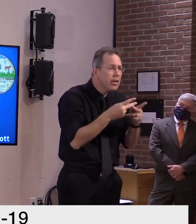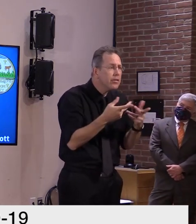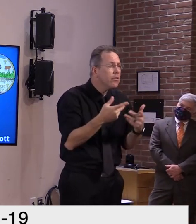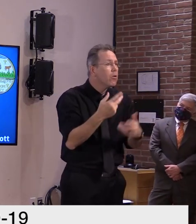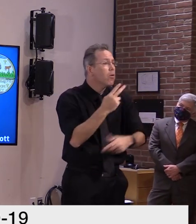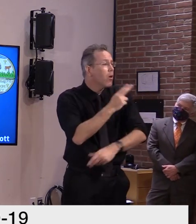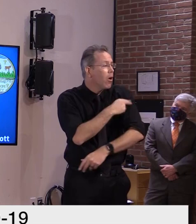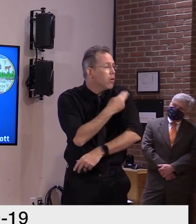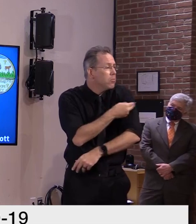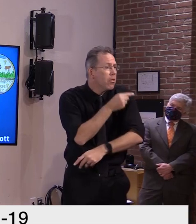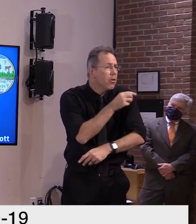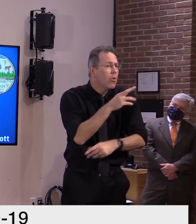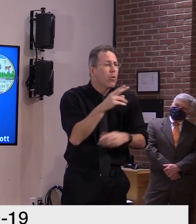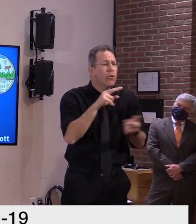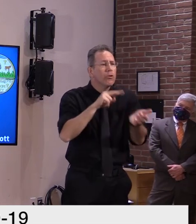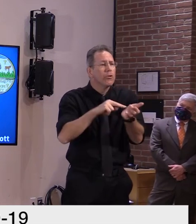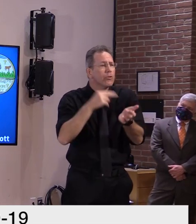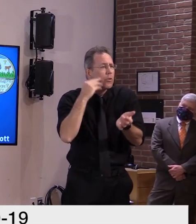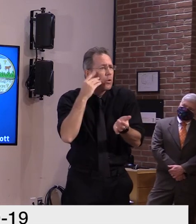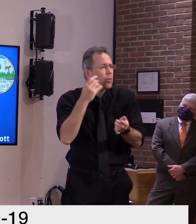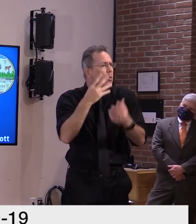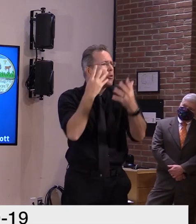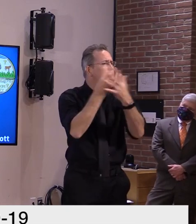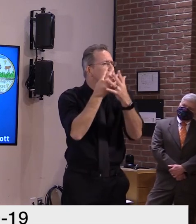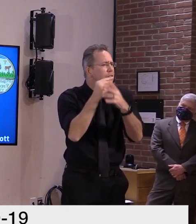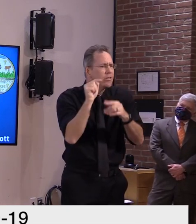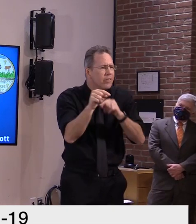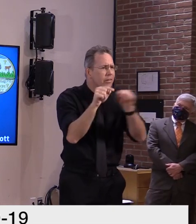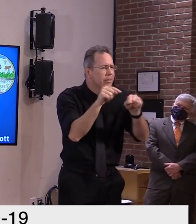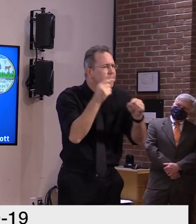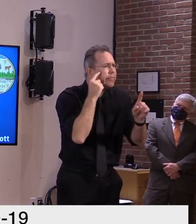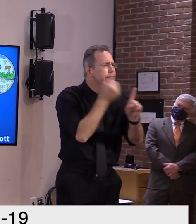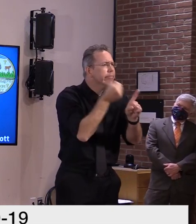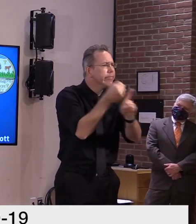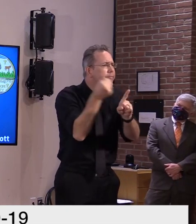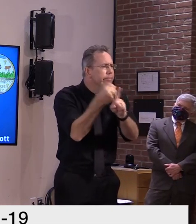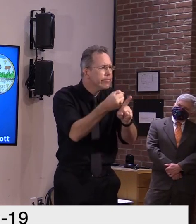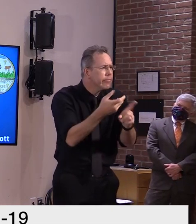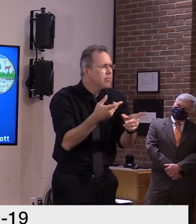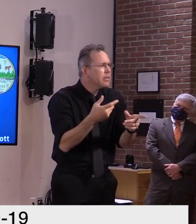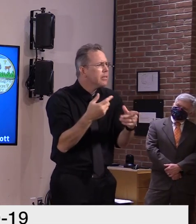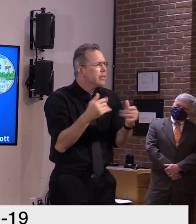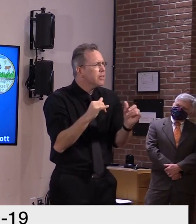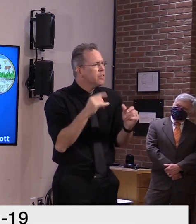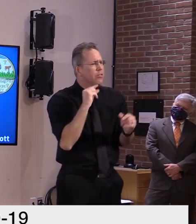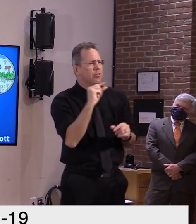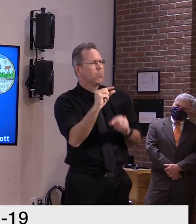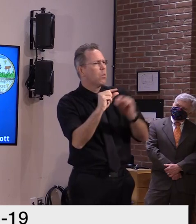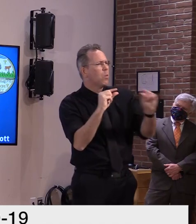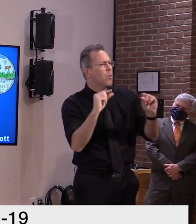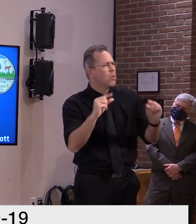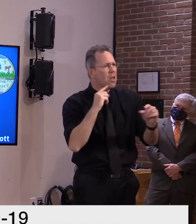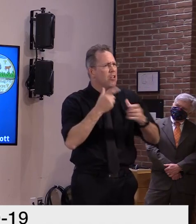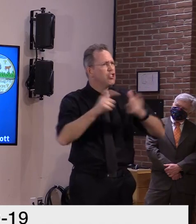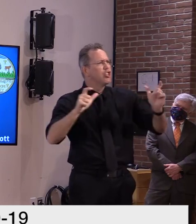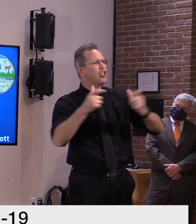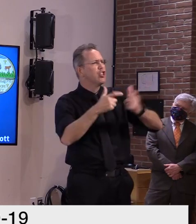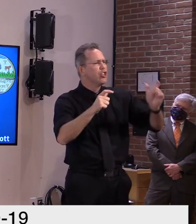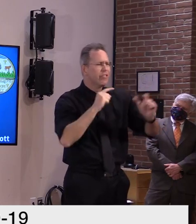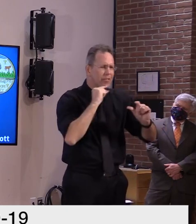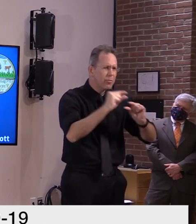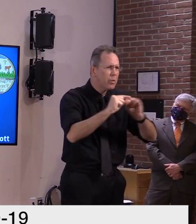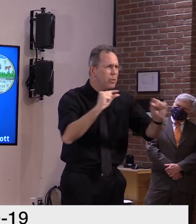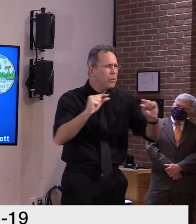and there, but very small numbers. I could use the word randomly, but you